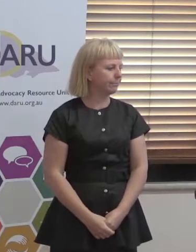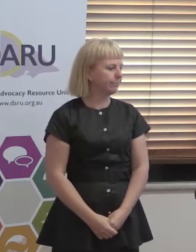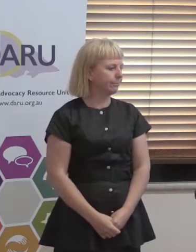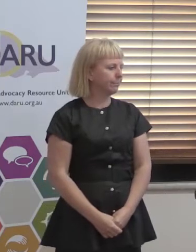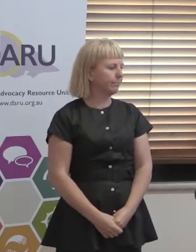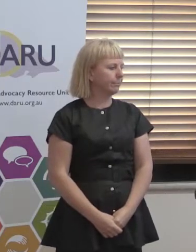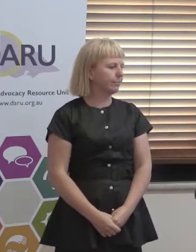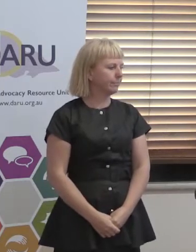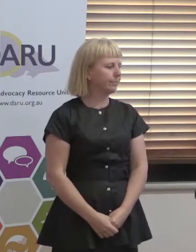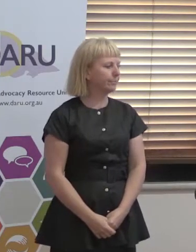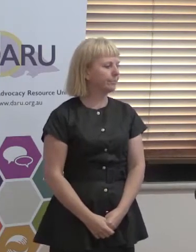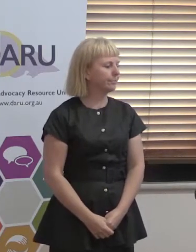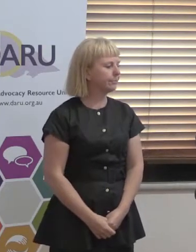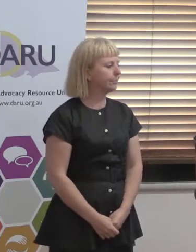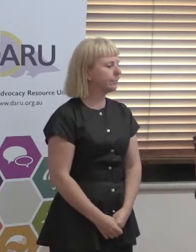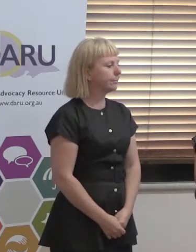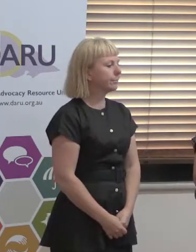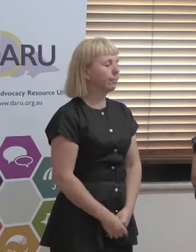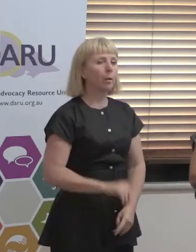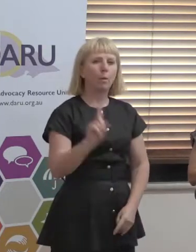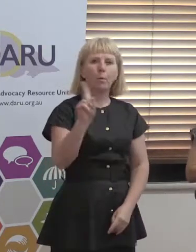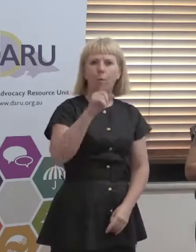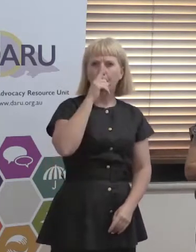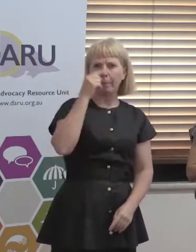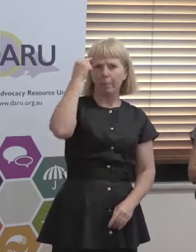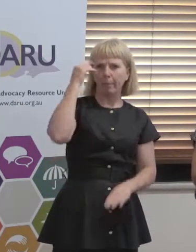so in terms of how it's been received,